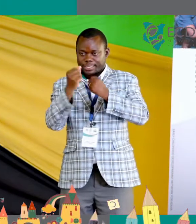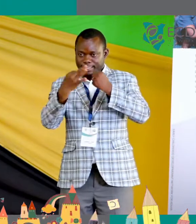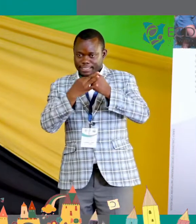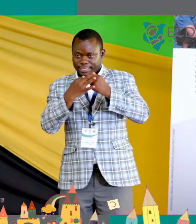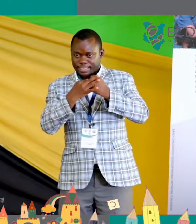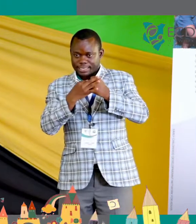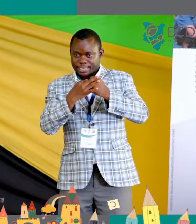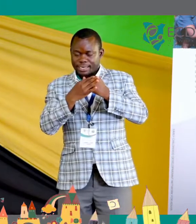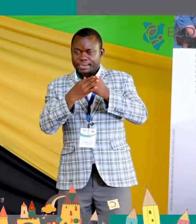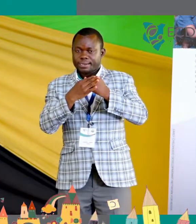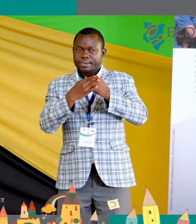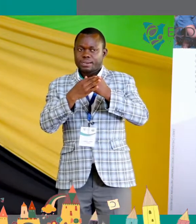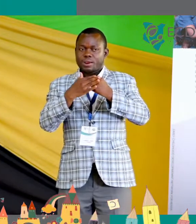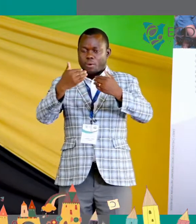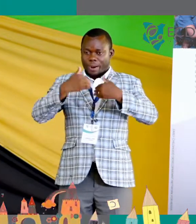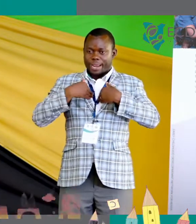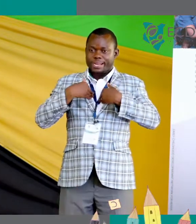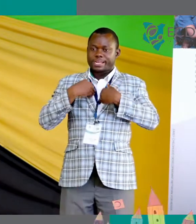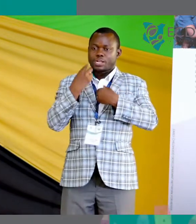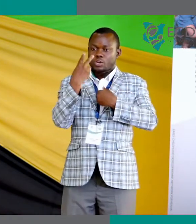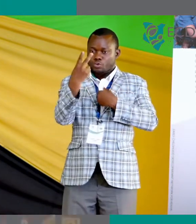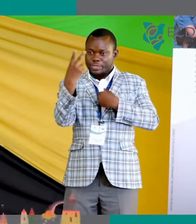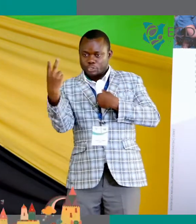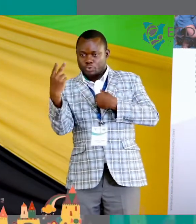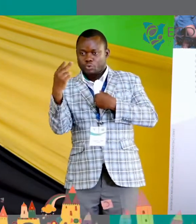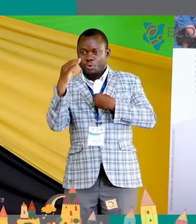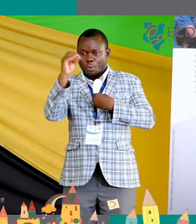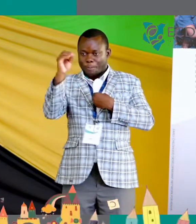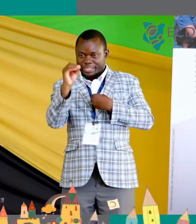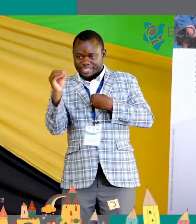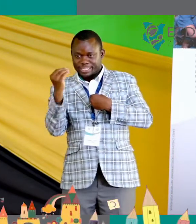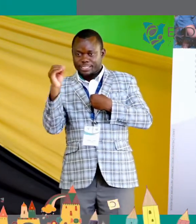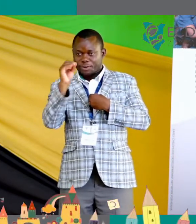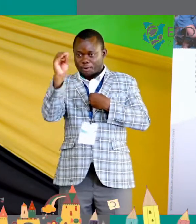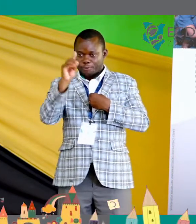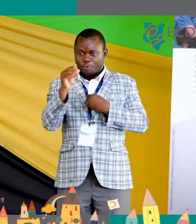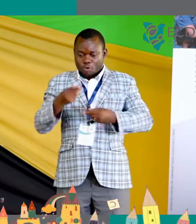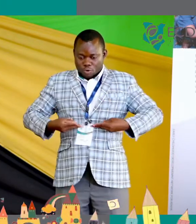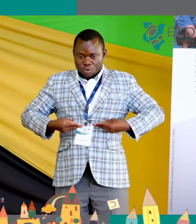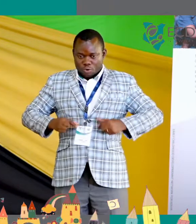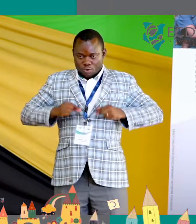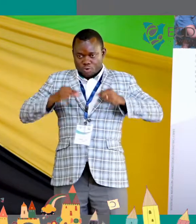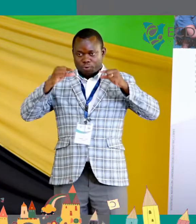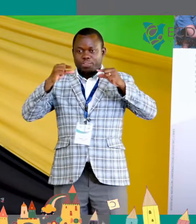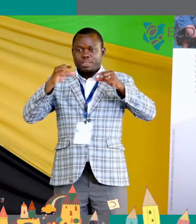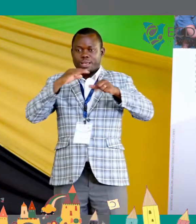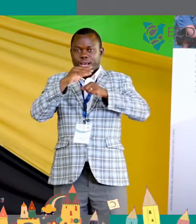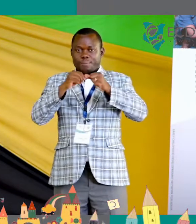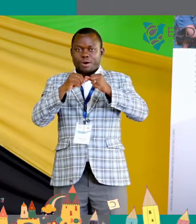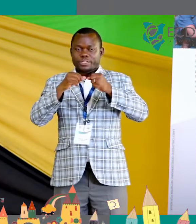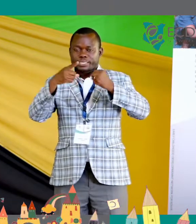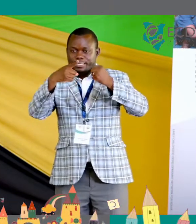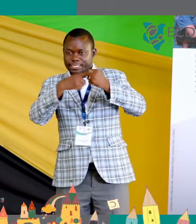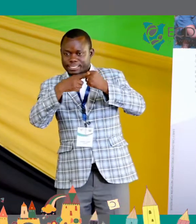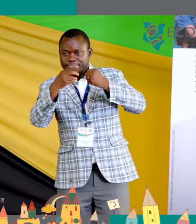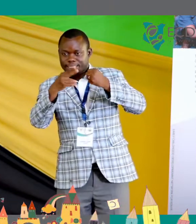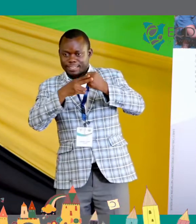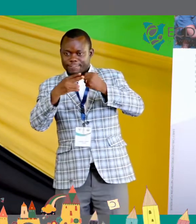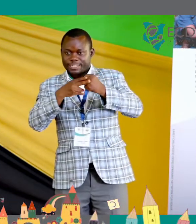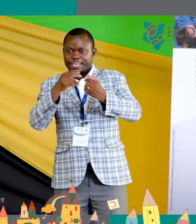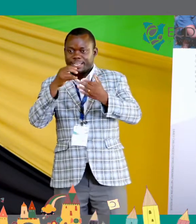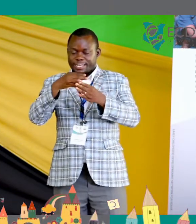multi-indicators survey, we were at 22% of stunted growth and 67% in